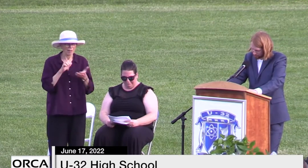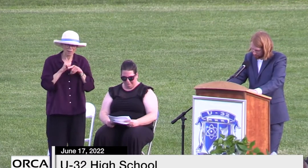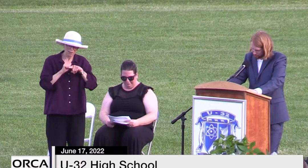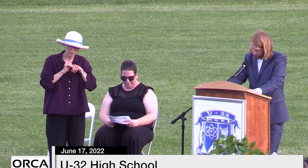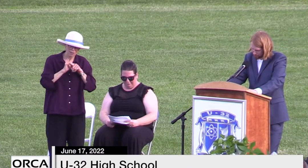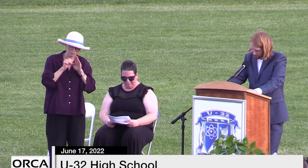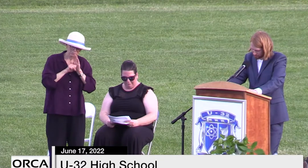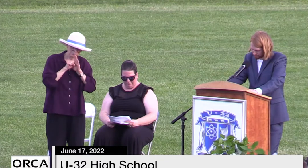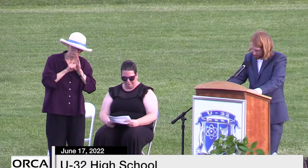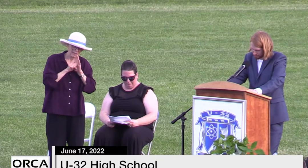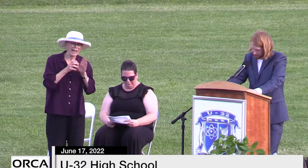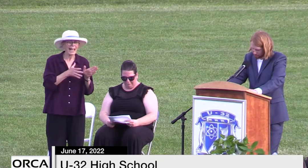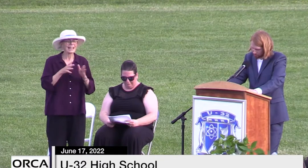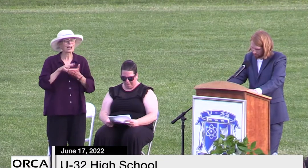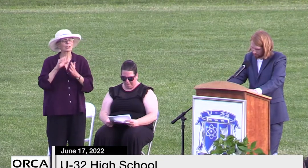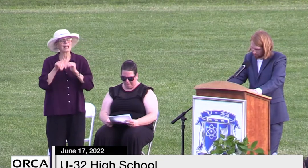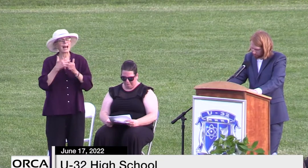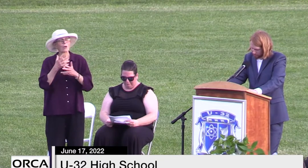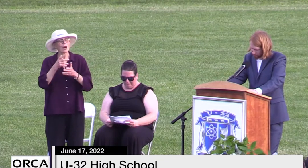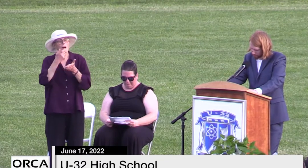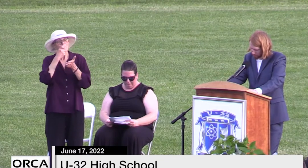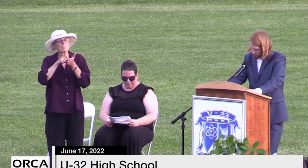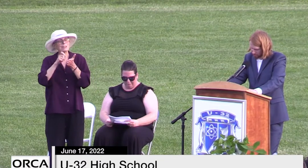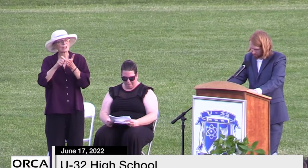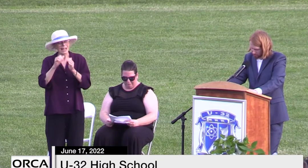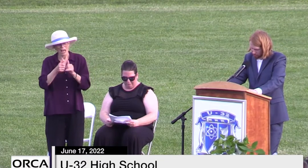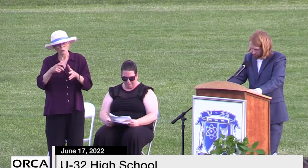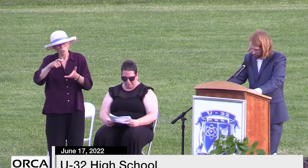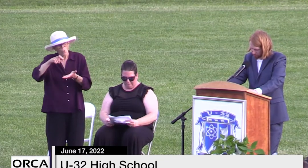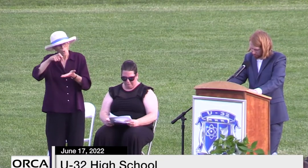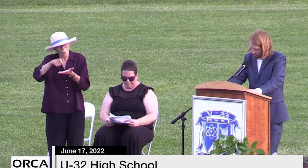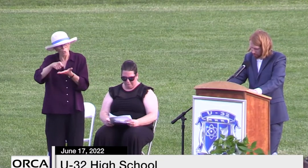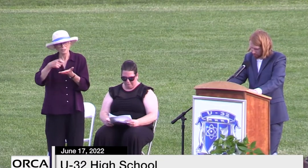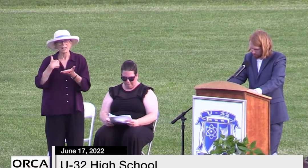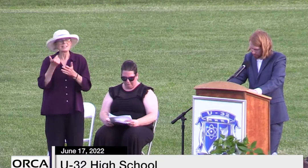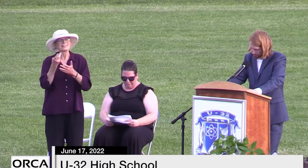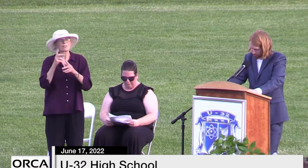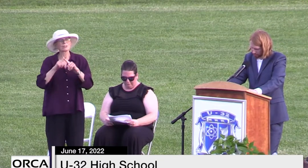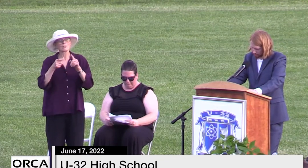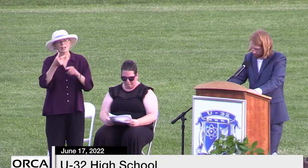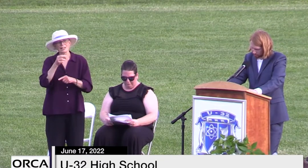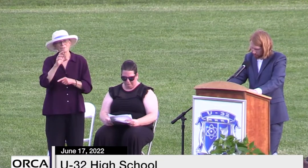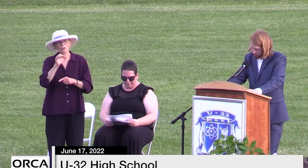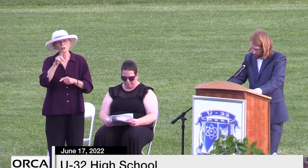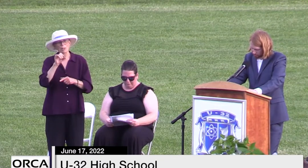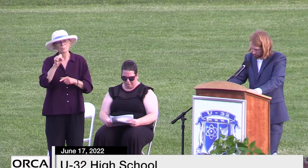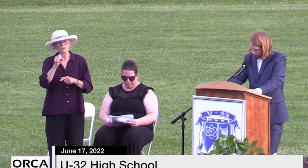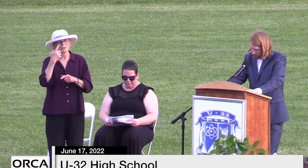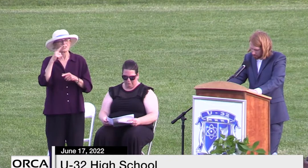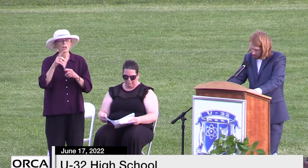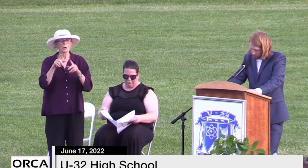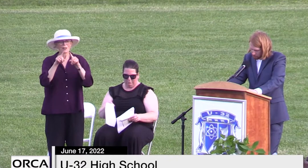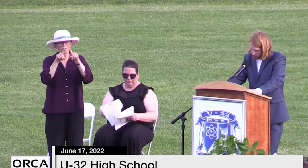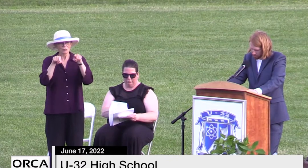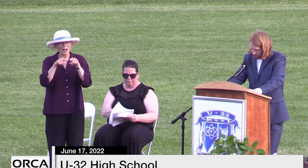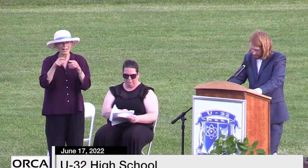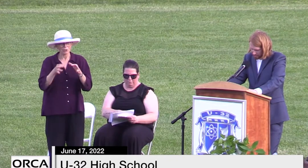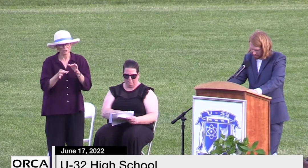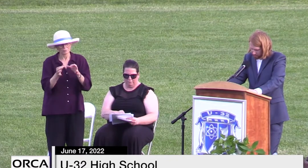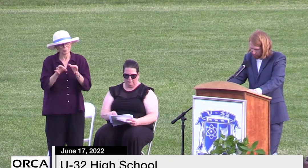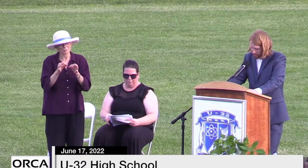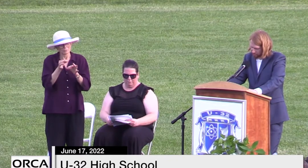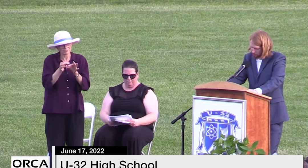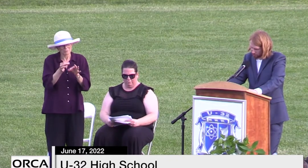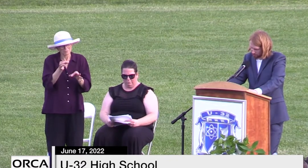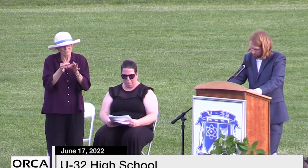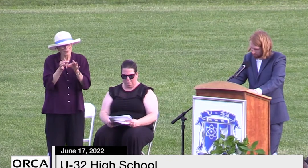I learned how to hold a pencil. I went through several different iterations of grippies for the pencils, like the triangle grip, or the